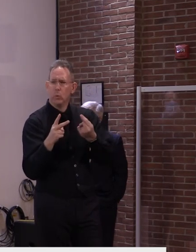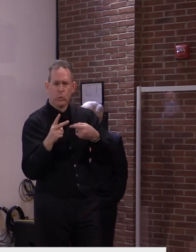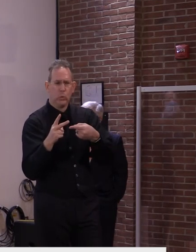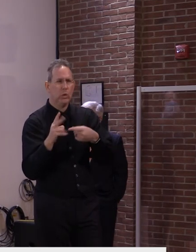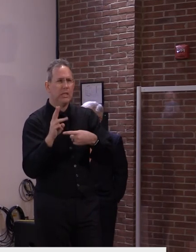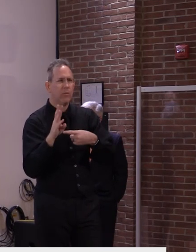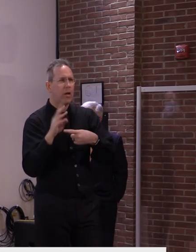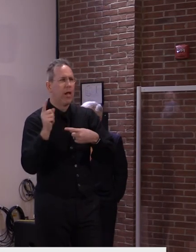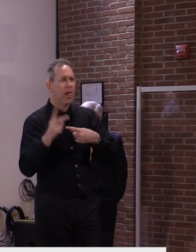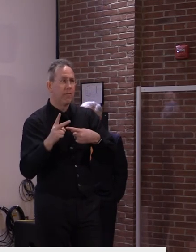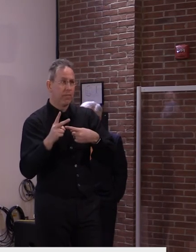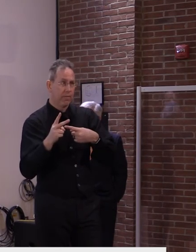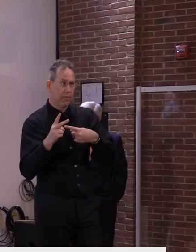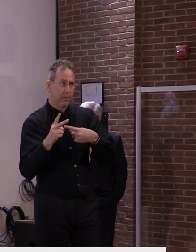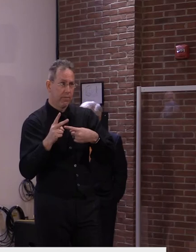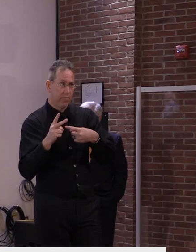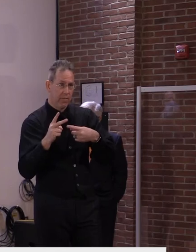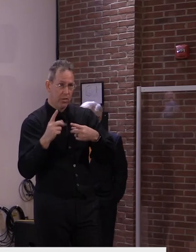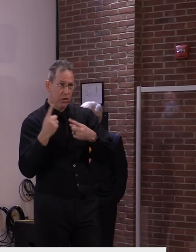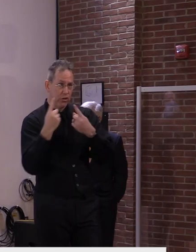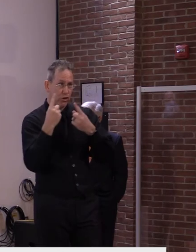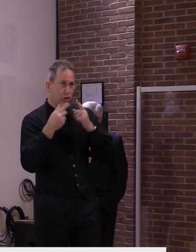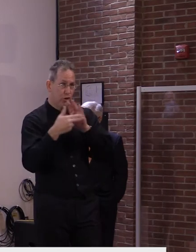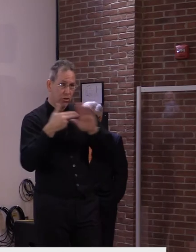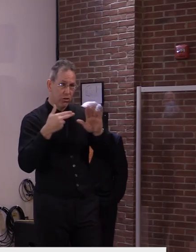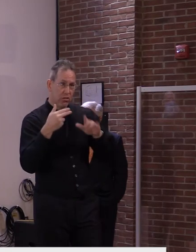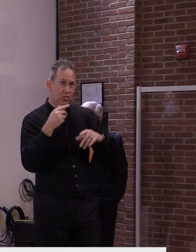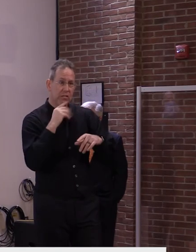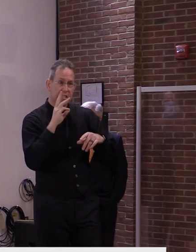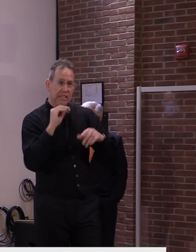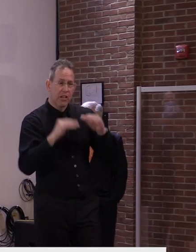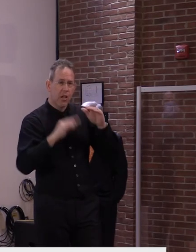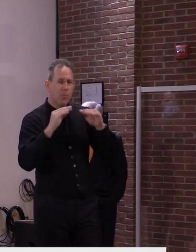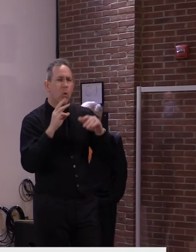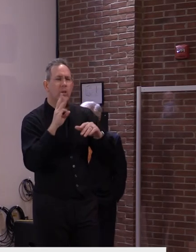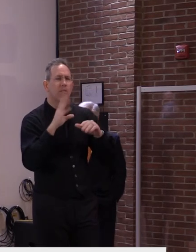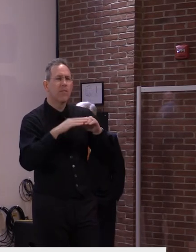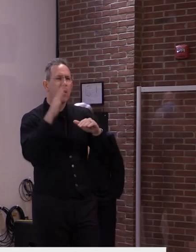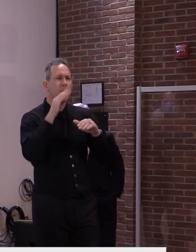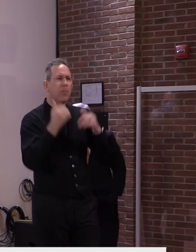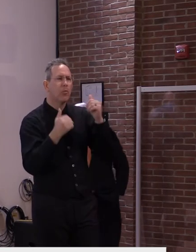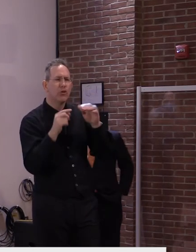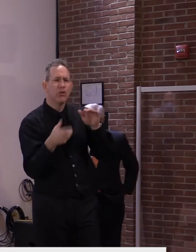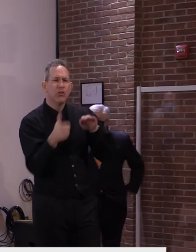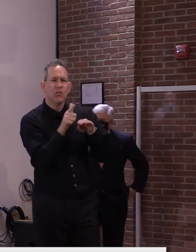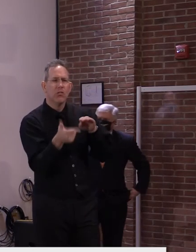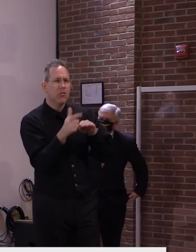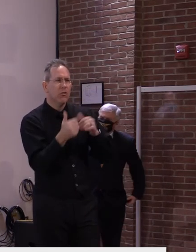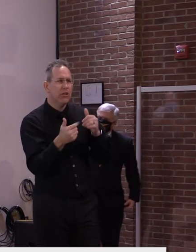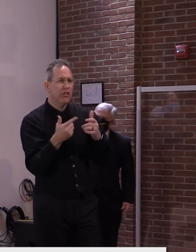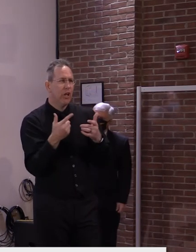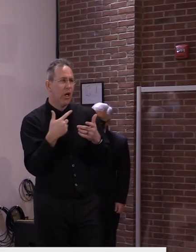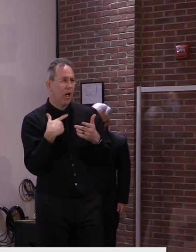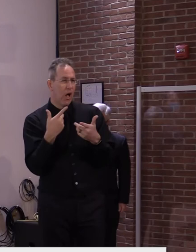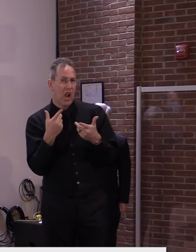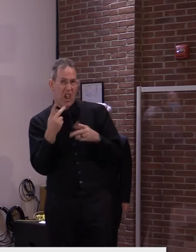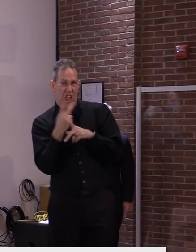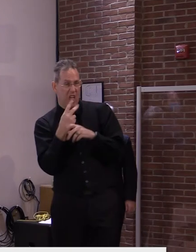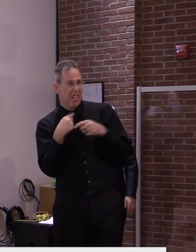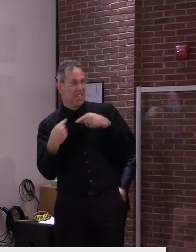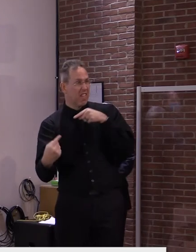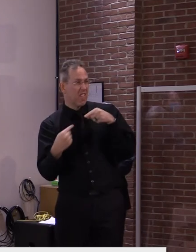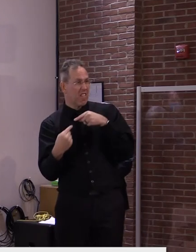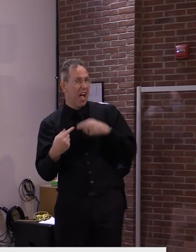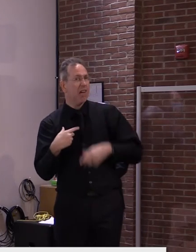be vying with 20 and 30 year olds for appointments when their turn comes up? Yeah, that's yet to